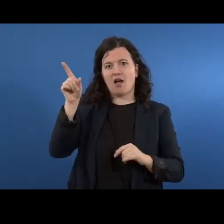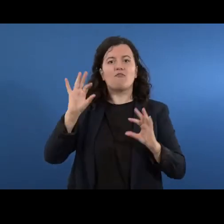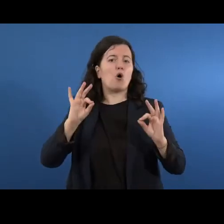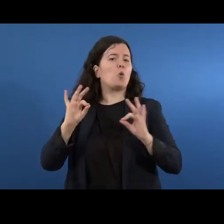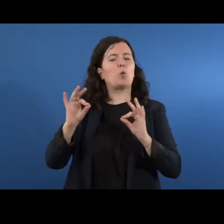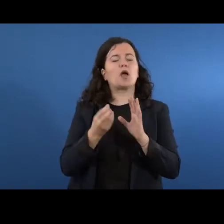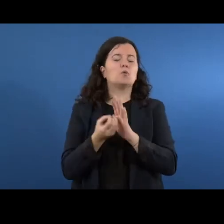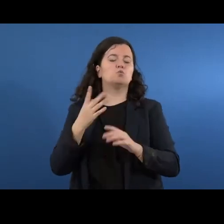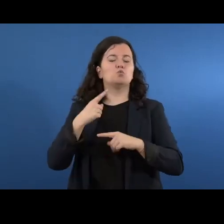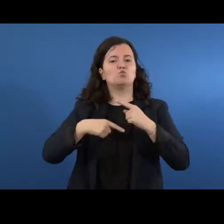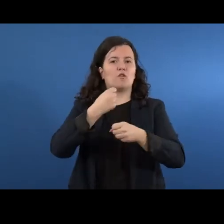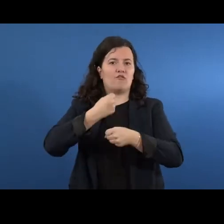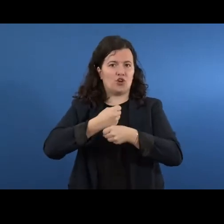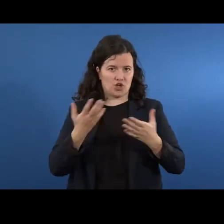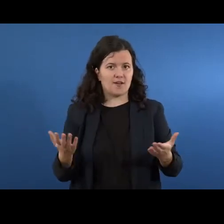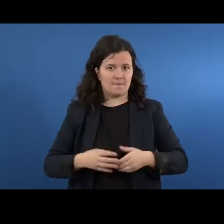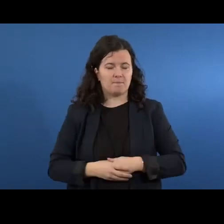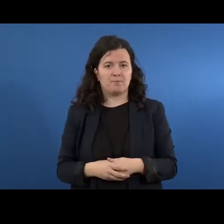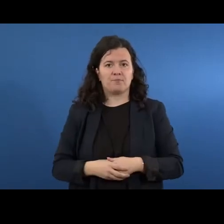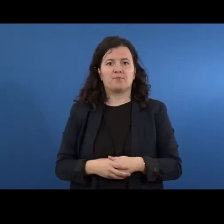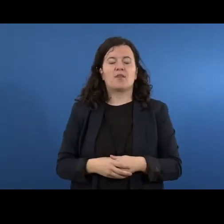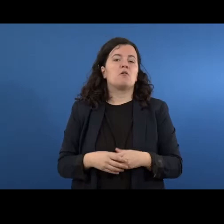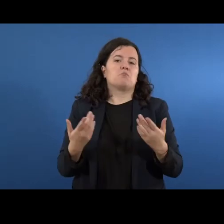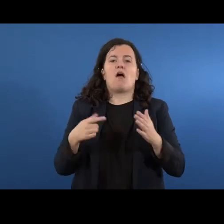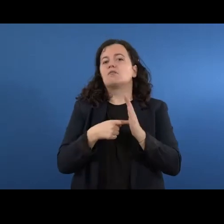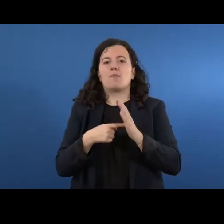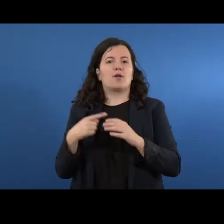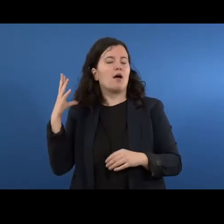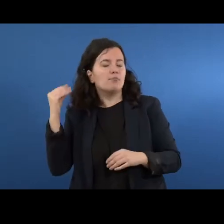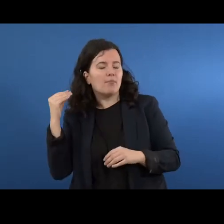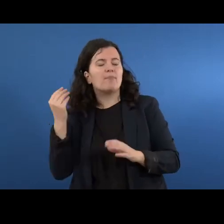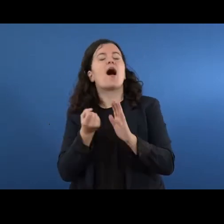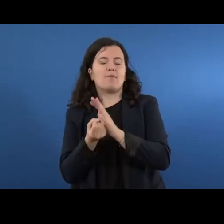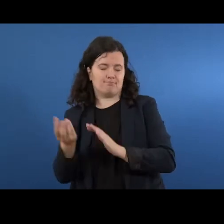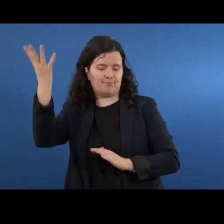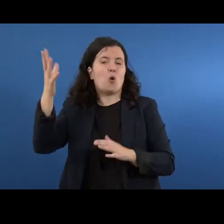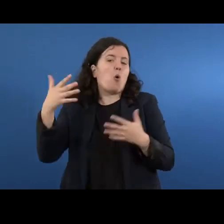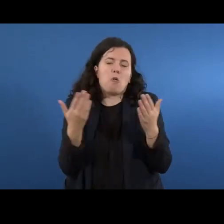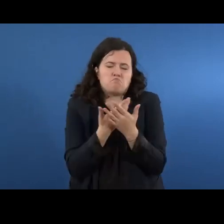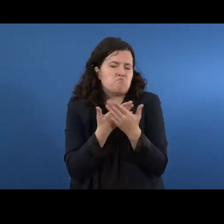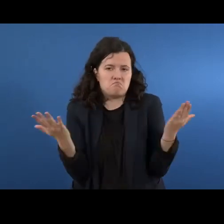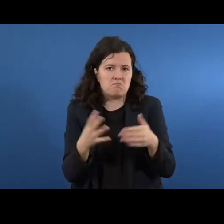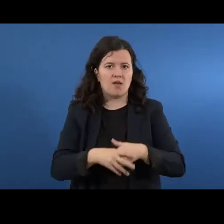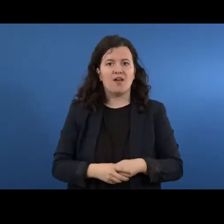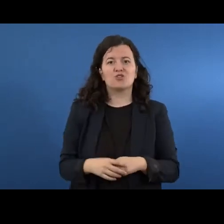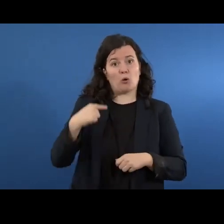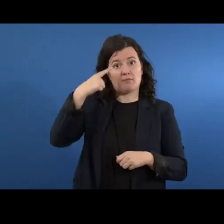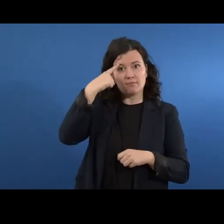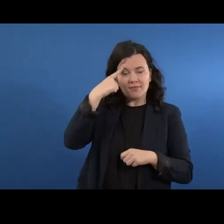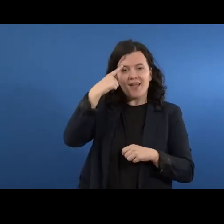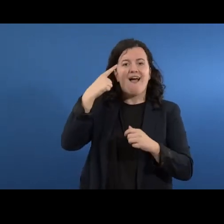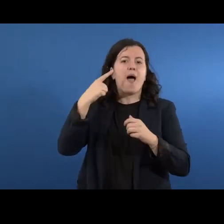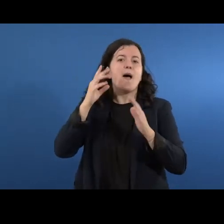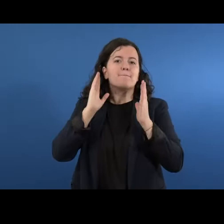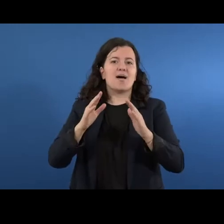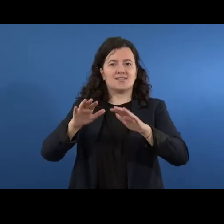teleworking or working in a hybrid environment is not only a matter of using, appropriate online tools, but use